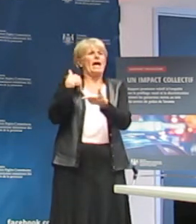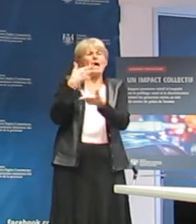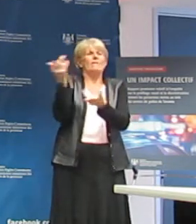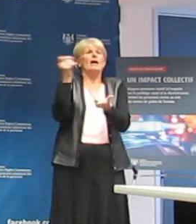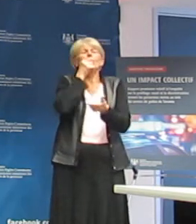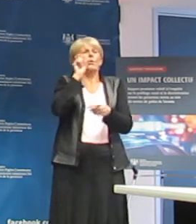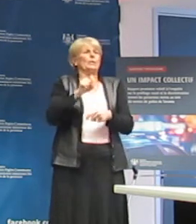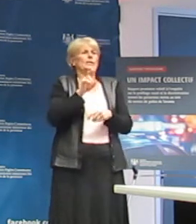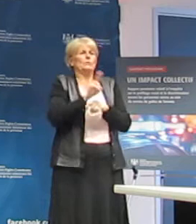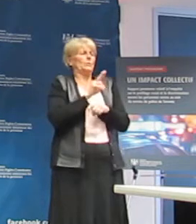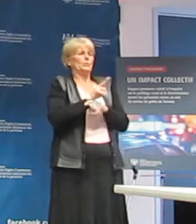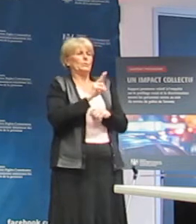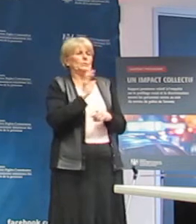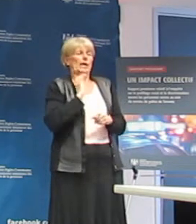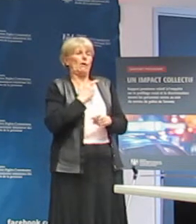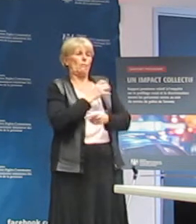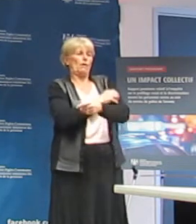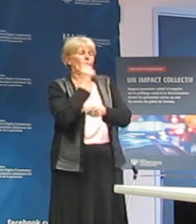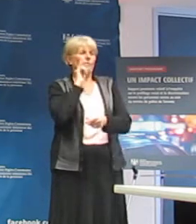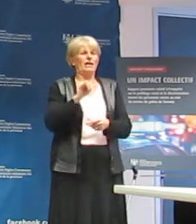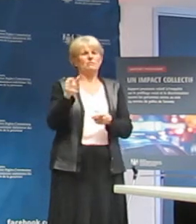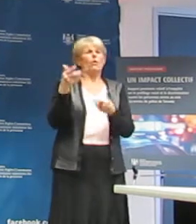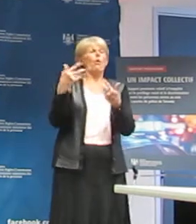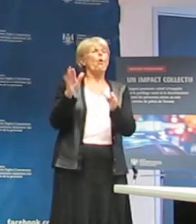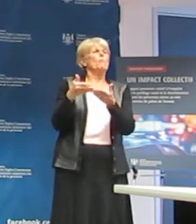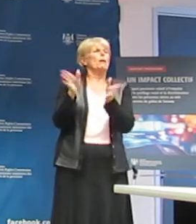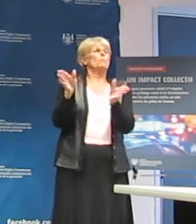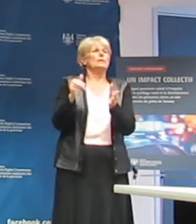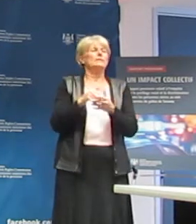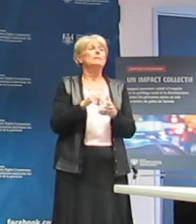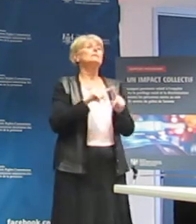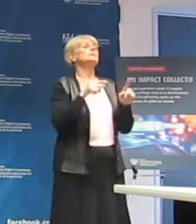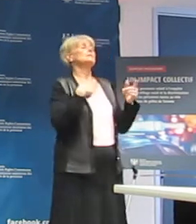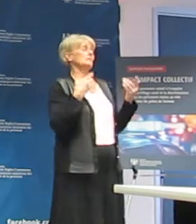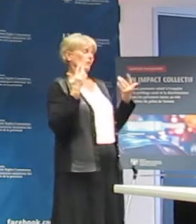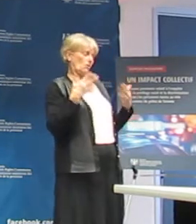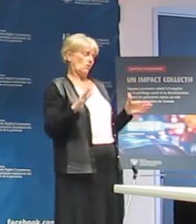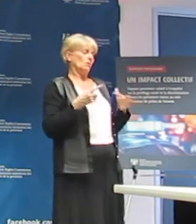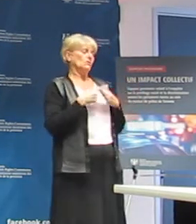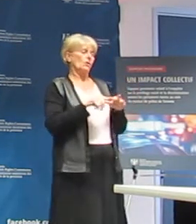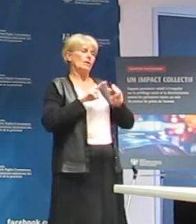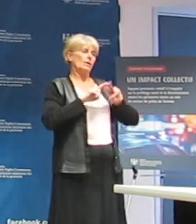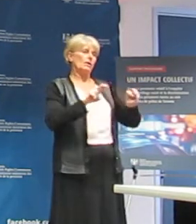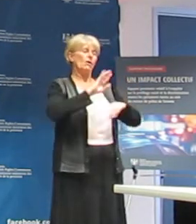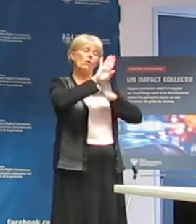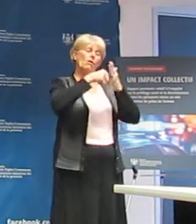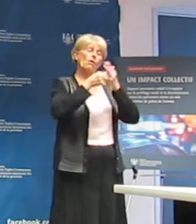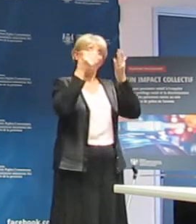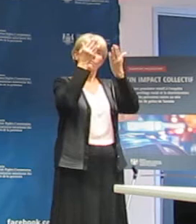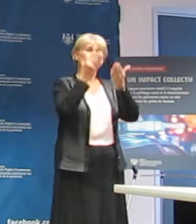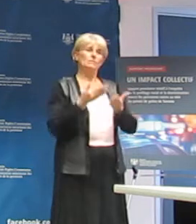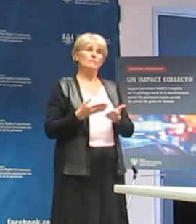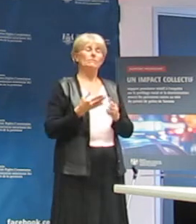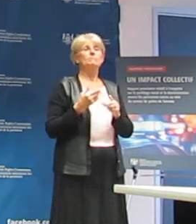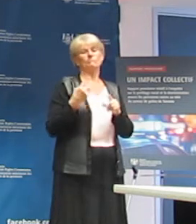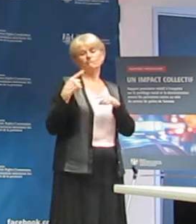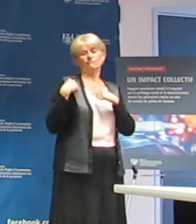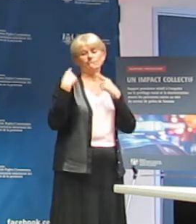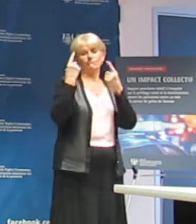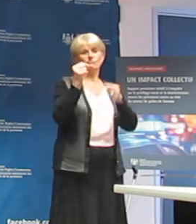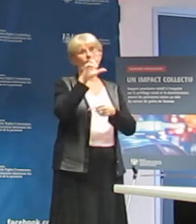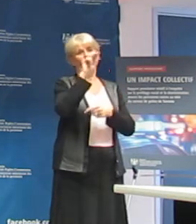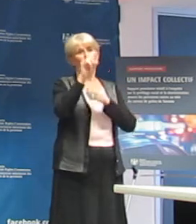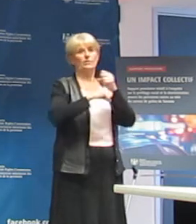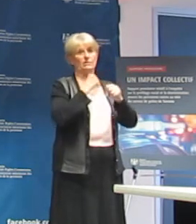our inquiry powers to obtain them. But we've already started to analyze all of the recommendations made over the last